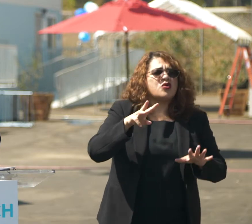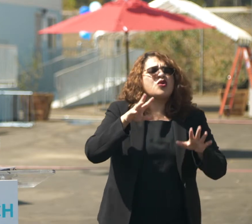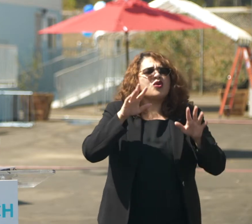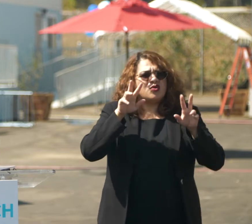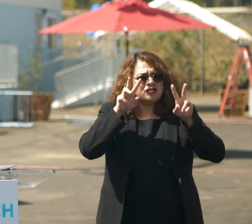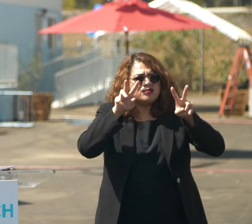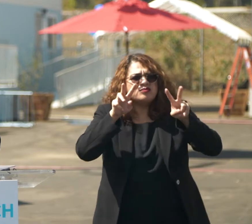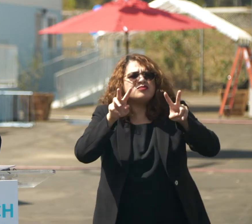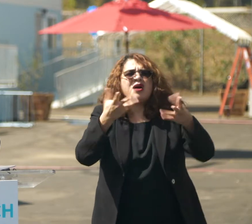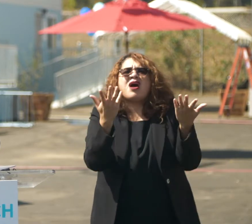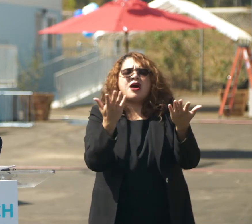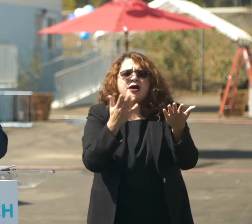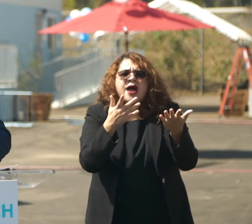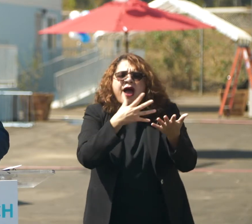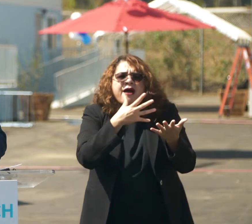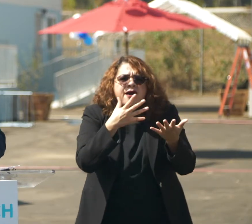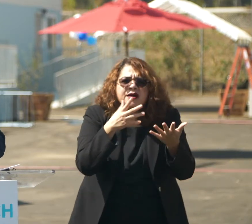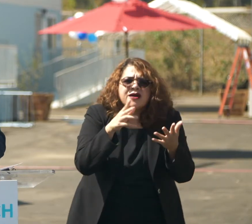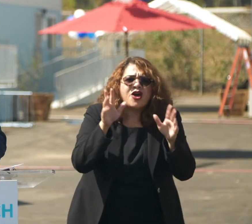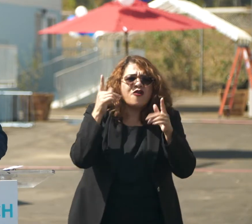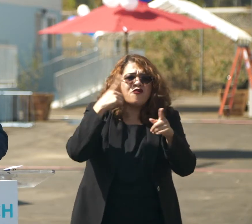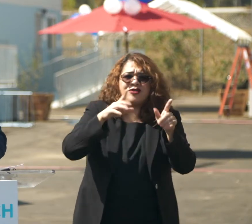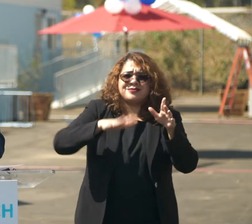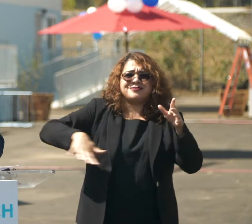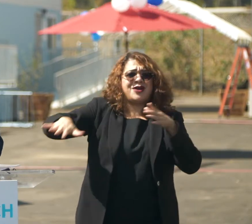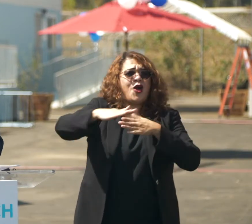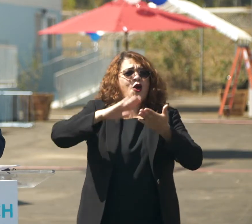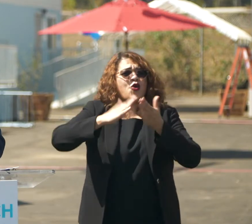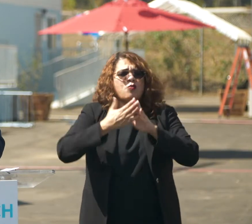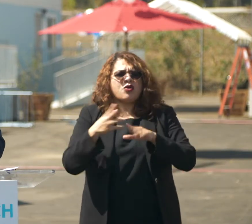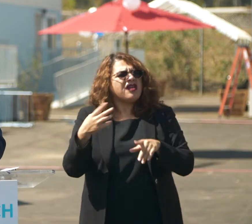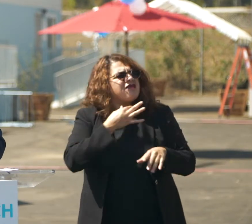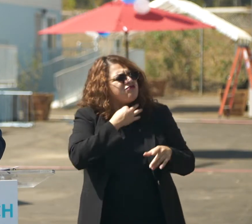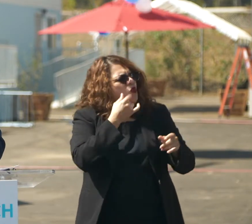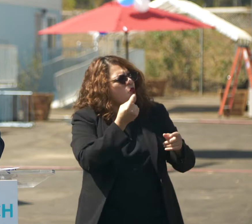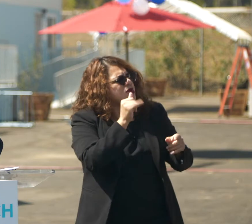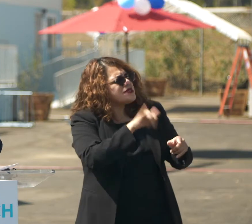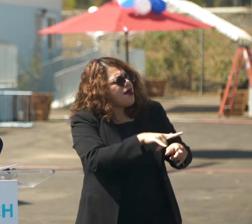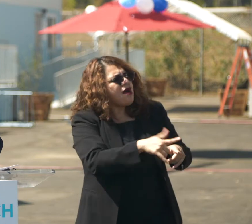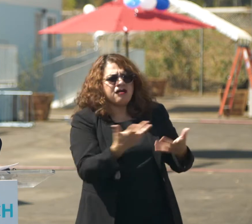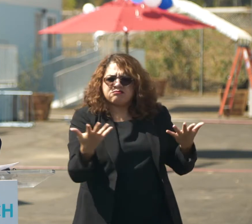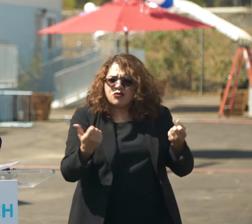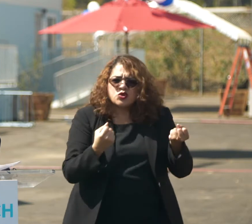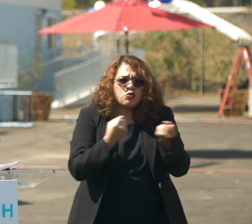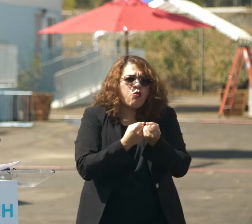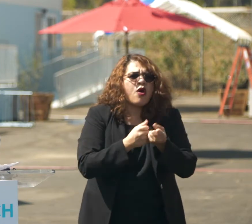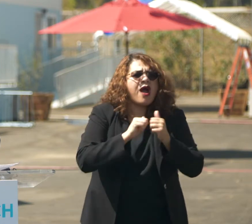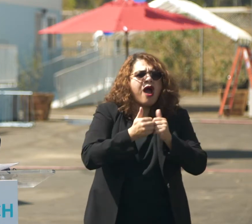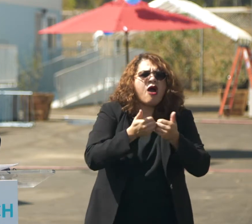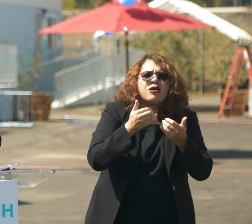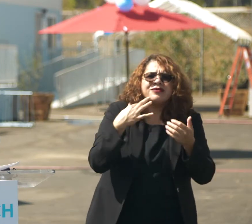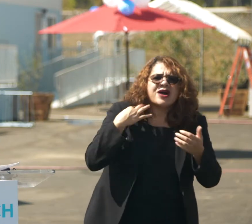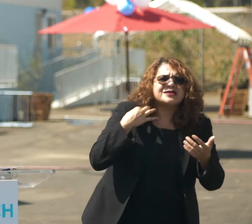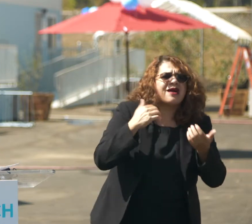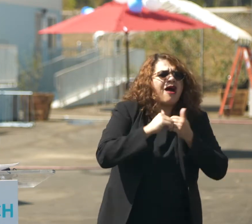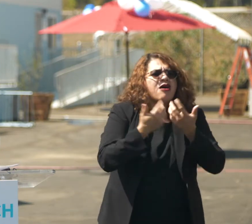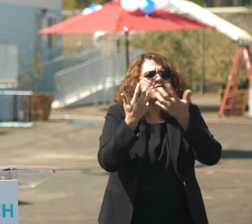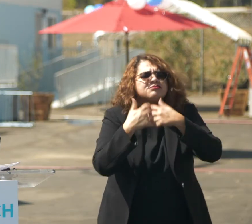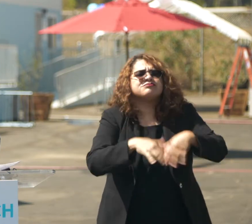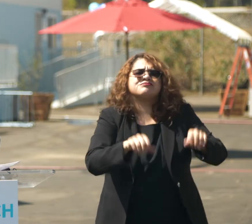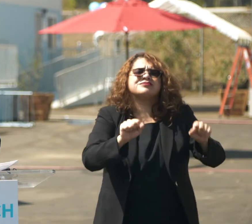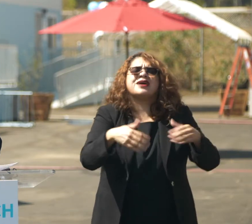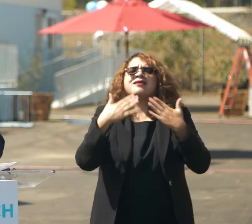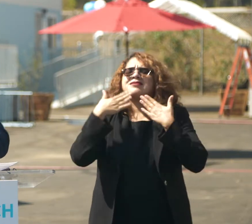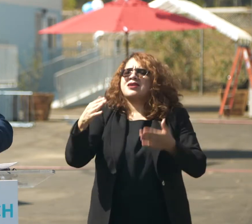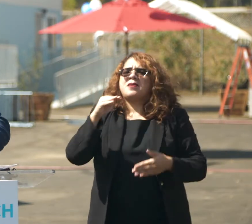tenants to come in and help be a part of this project. I want to thank Mayor Garcia. I want to thank the entire Long Beach City Council for their visionary work